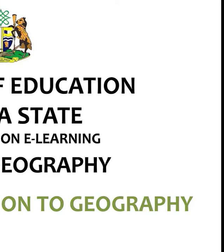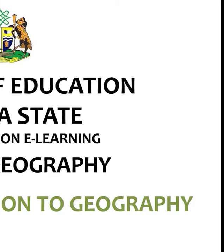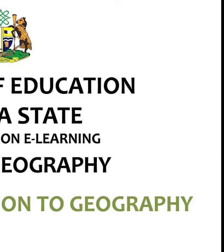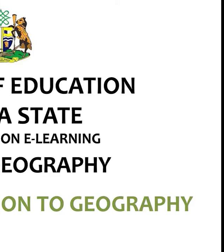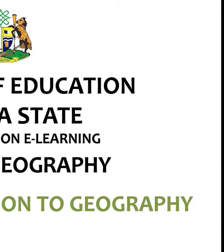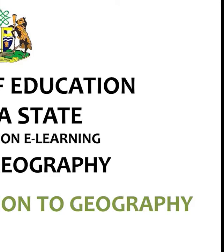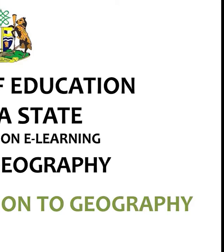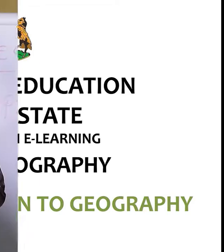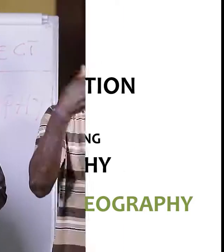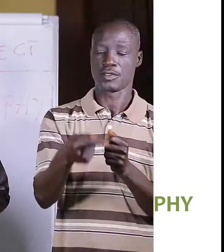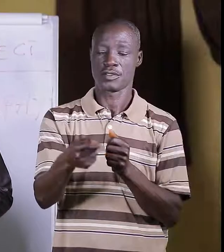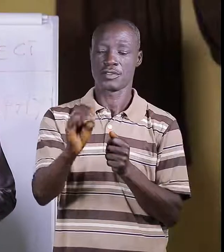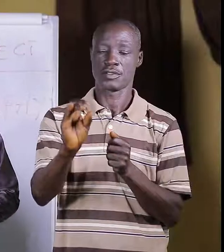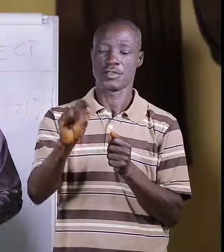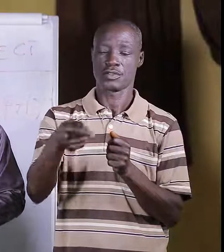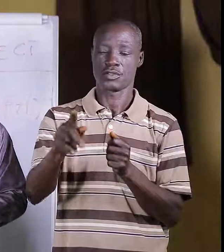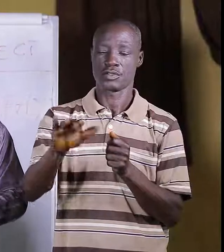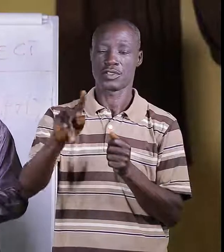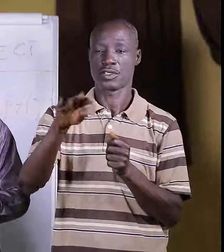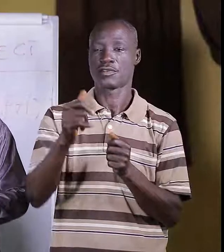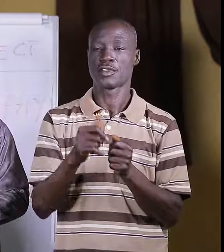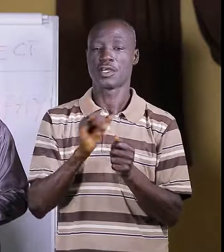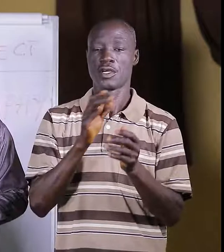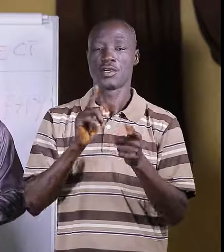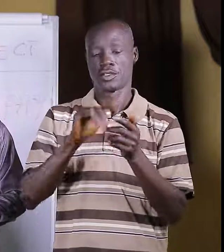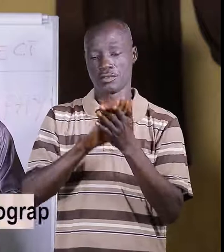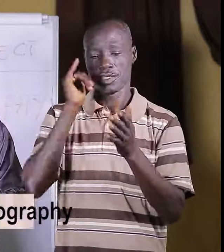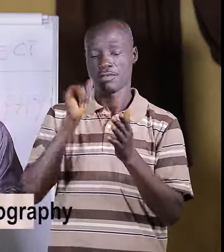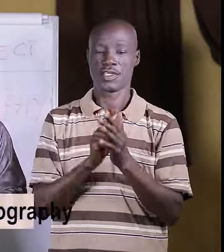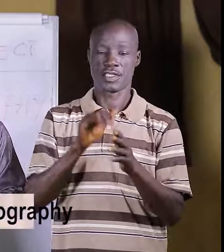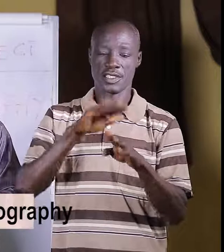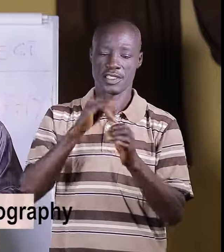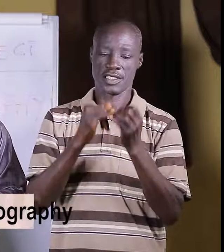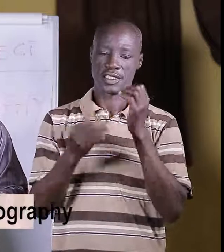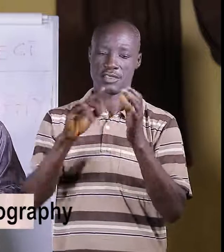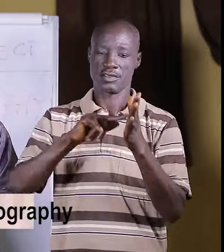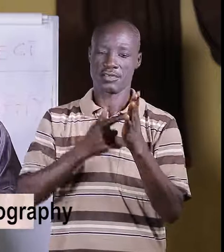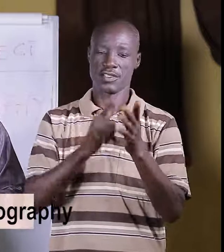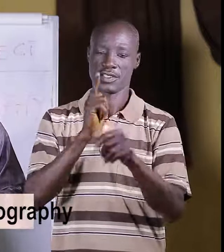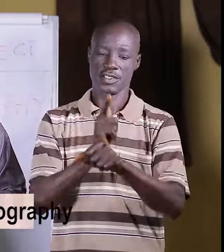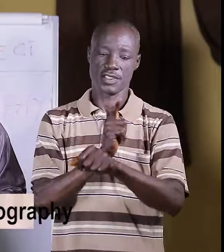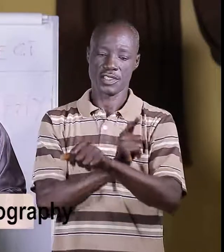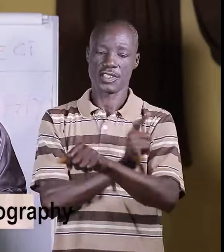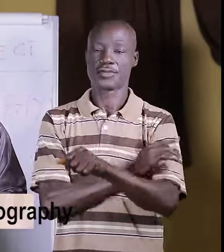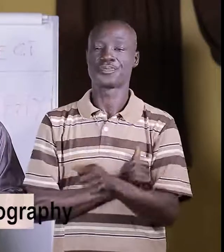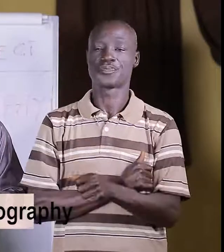Introduction to geography. I want to believe that at the end of this